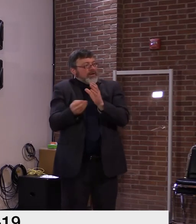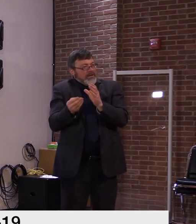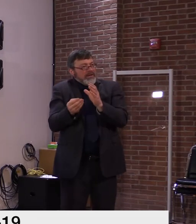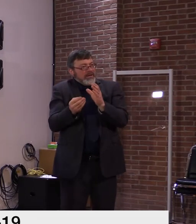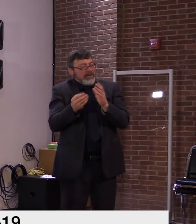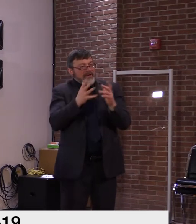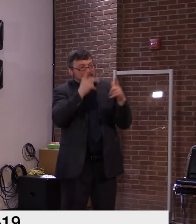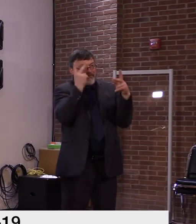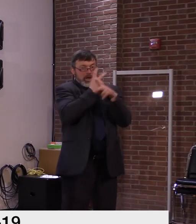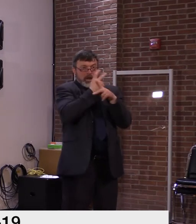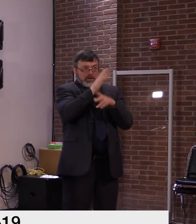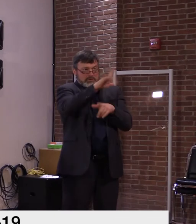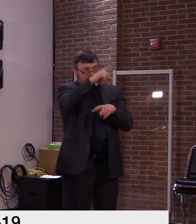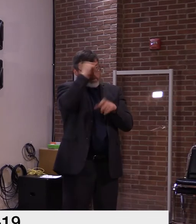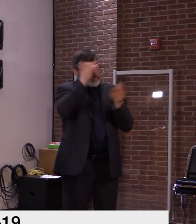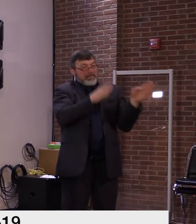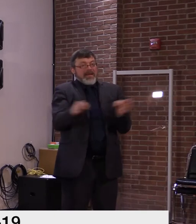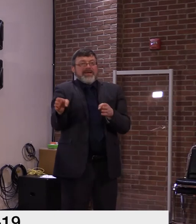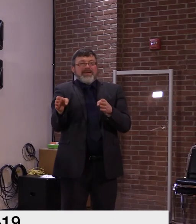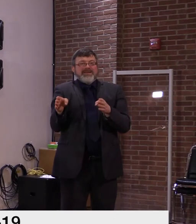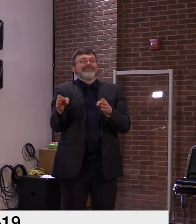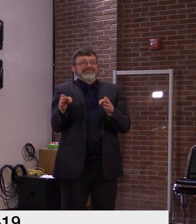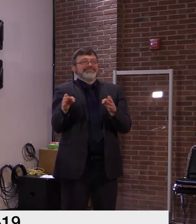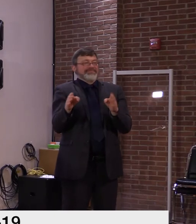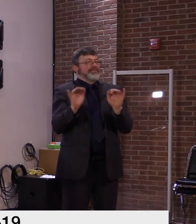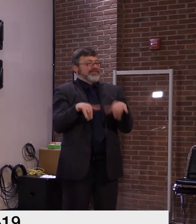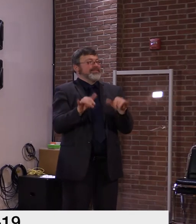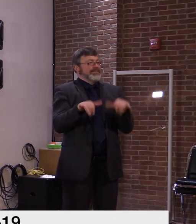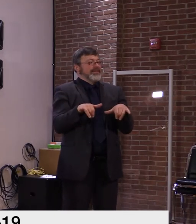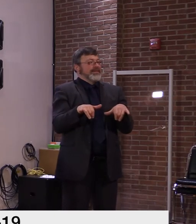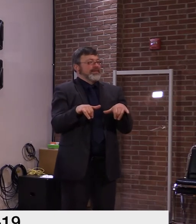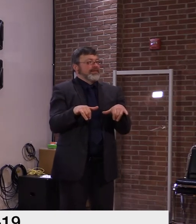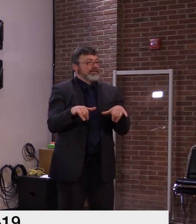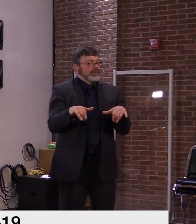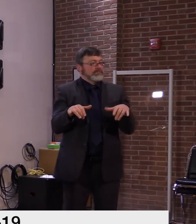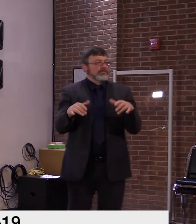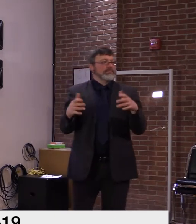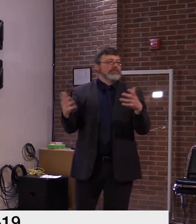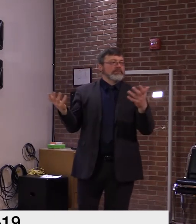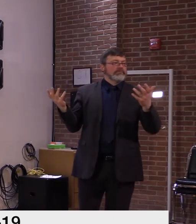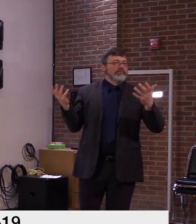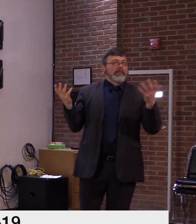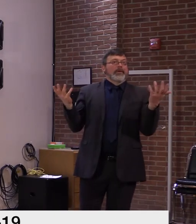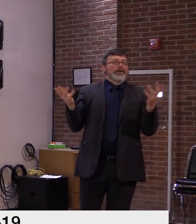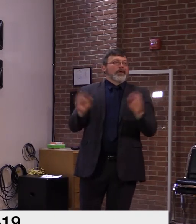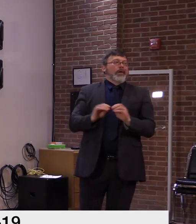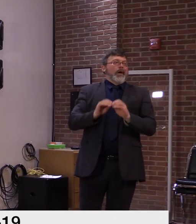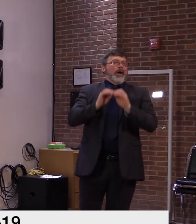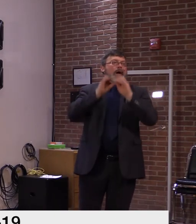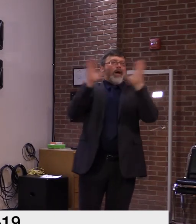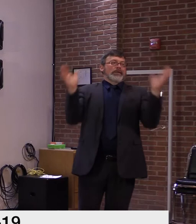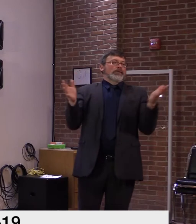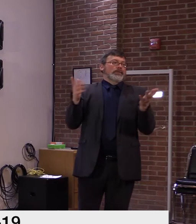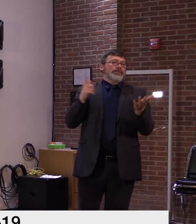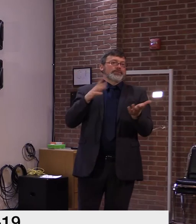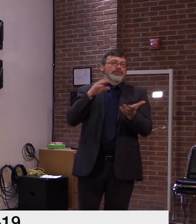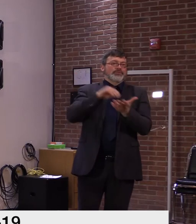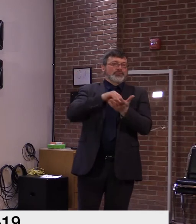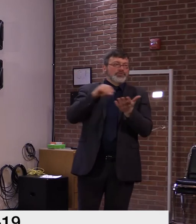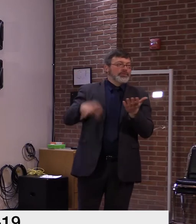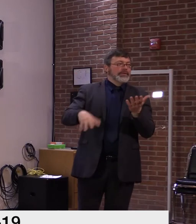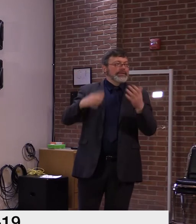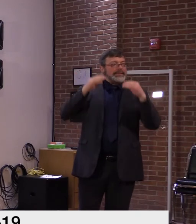And obviously this has been a pretty stressful time for students and staff. Do you think they'll need a really true summer break, just kind of a break